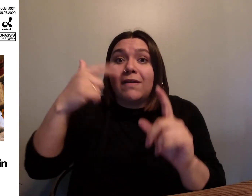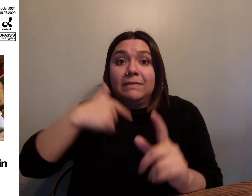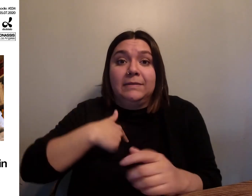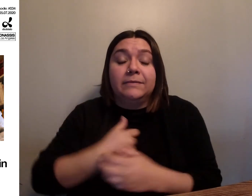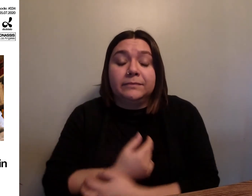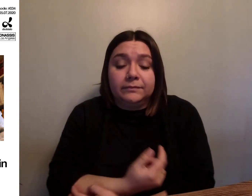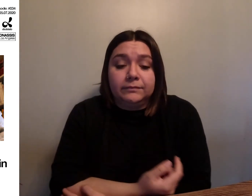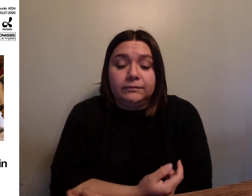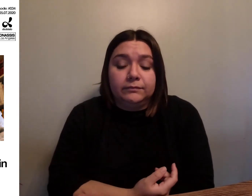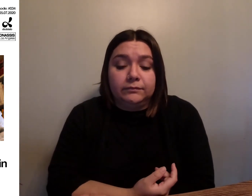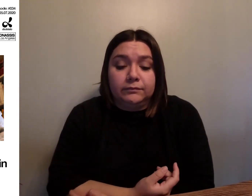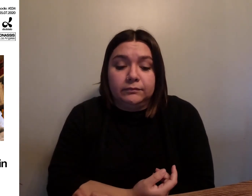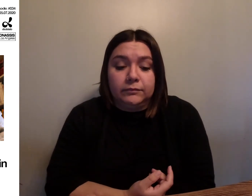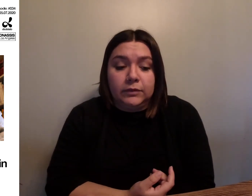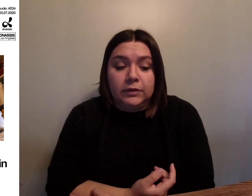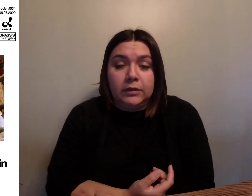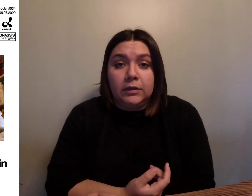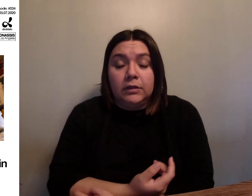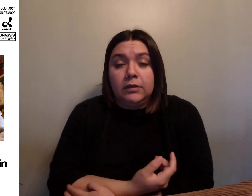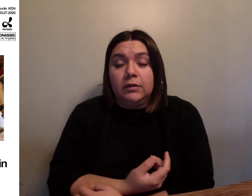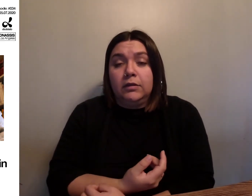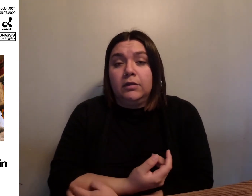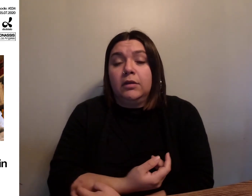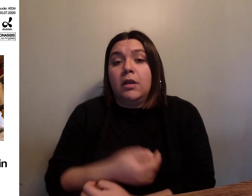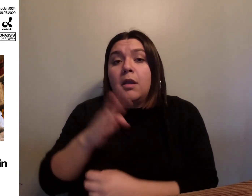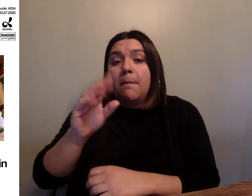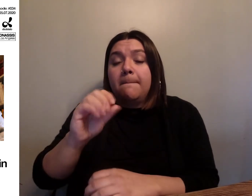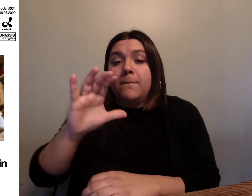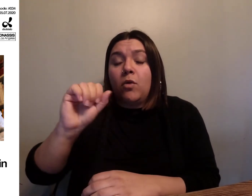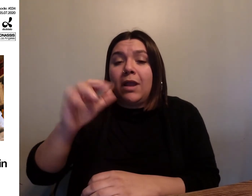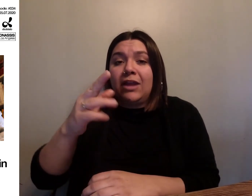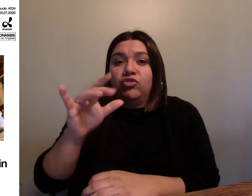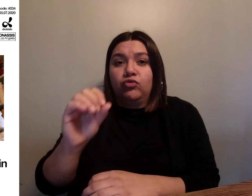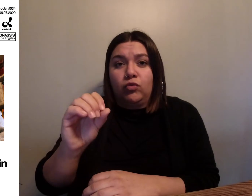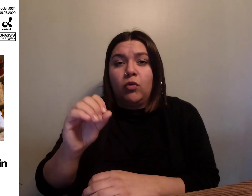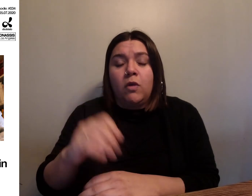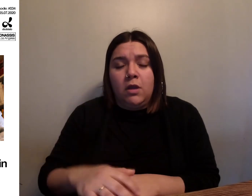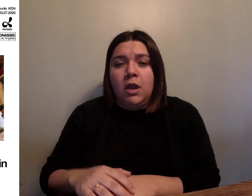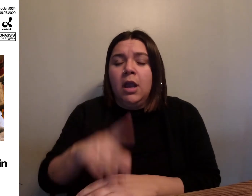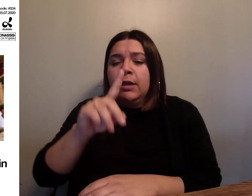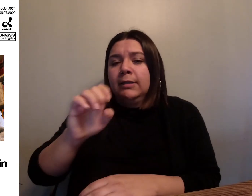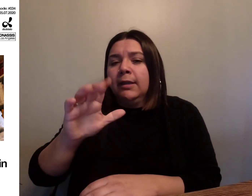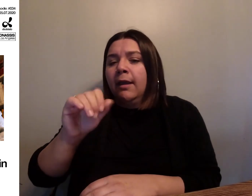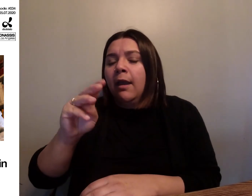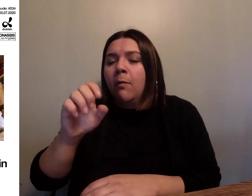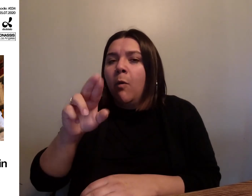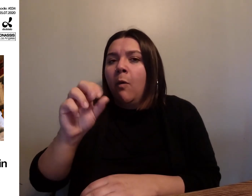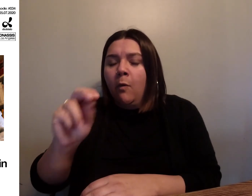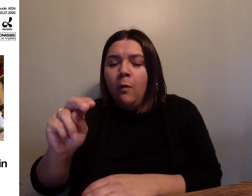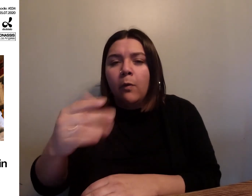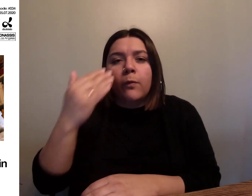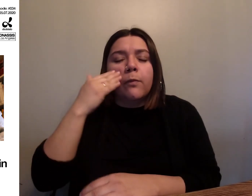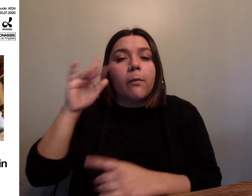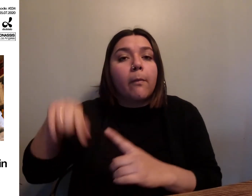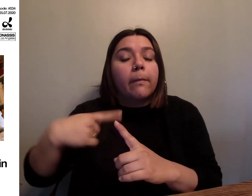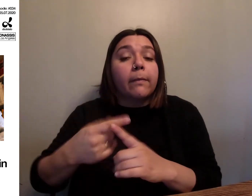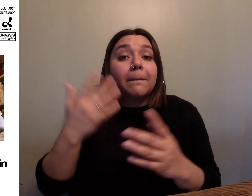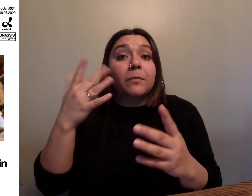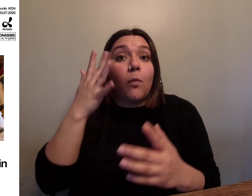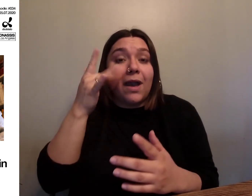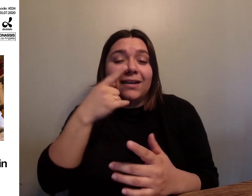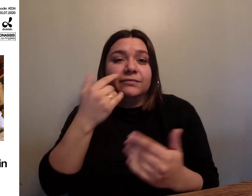me because it's Boccaccio's Decameron, which most of us know because of it's